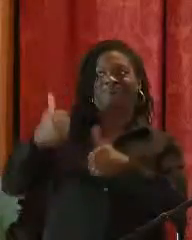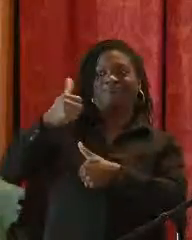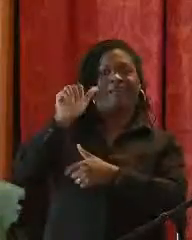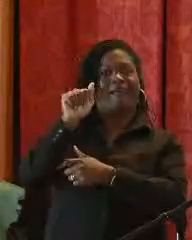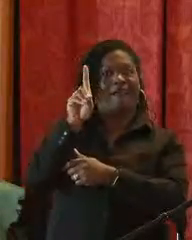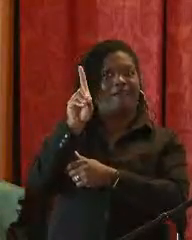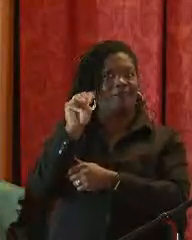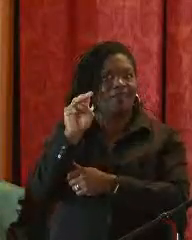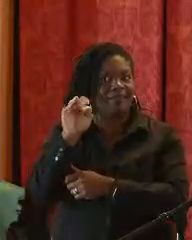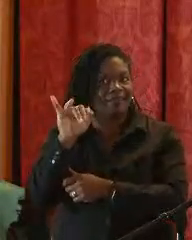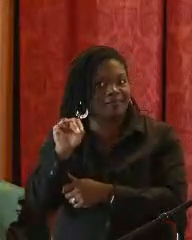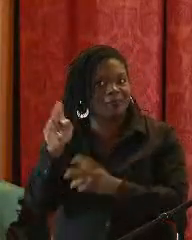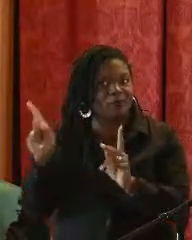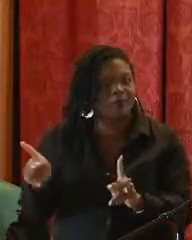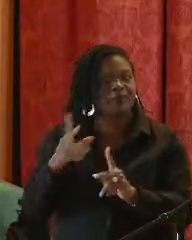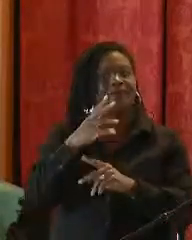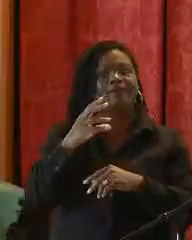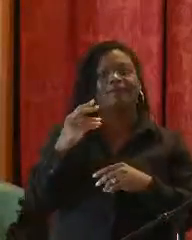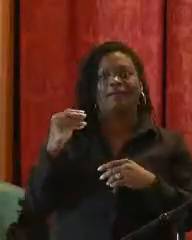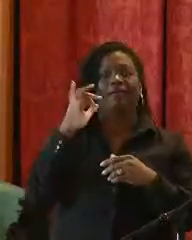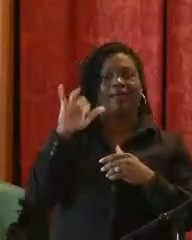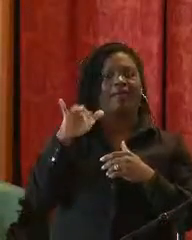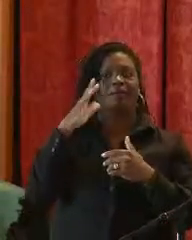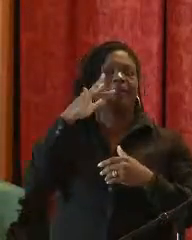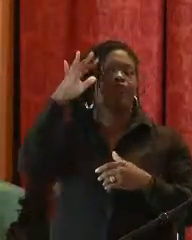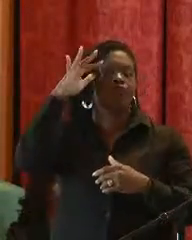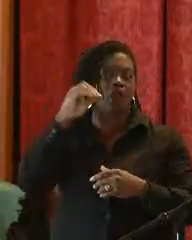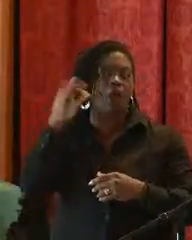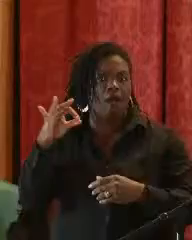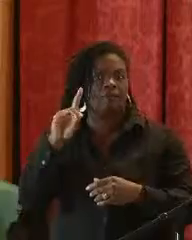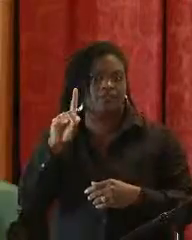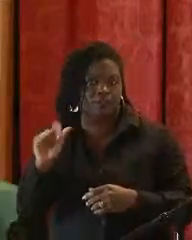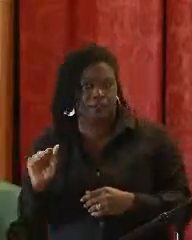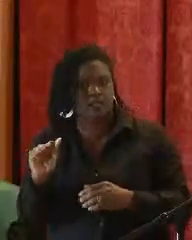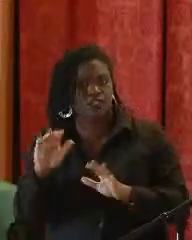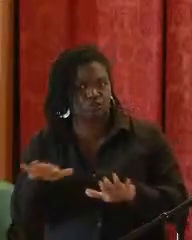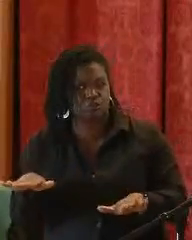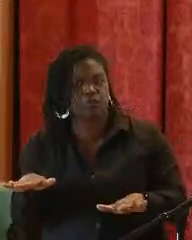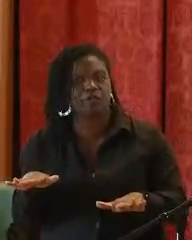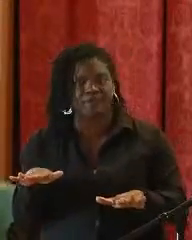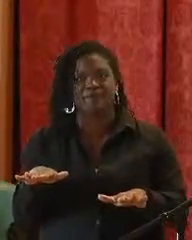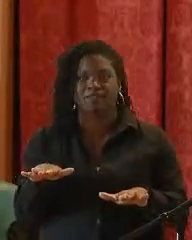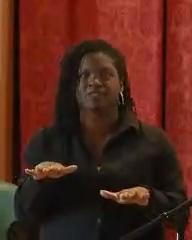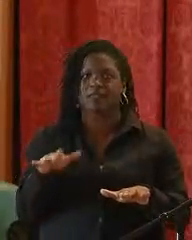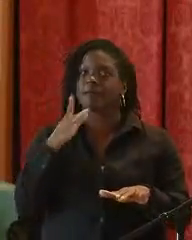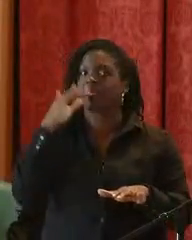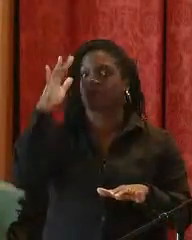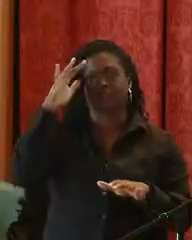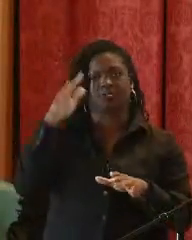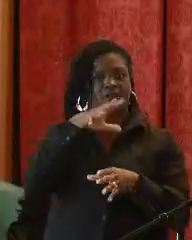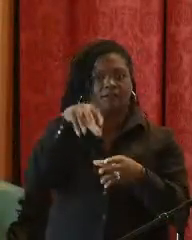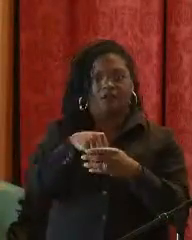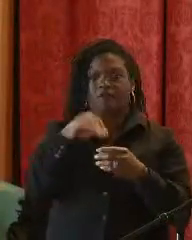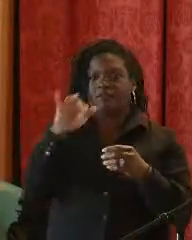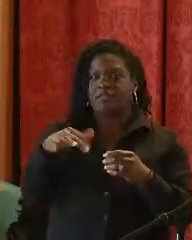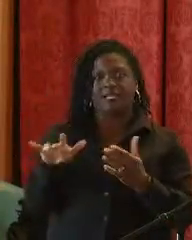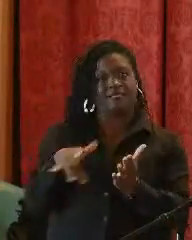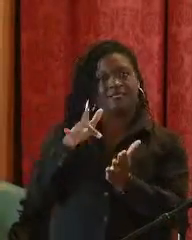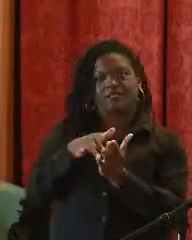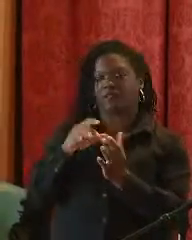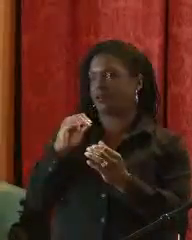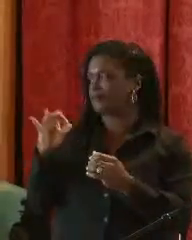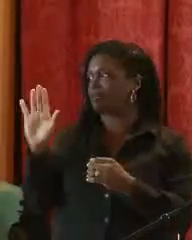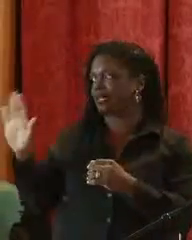thing has never changed. Our children have always been at the very center of whatever Charlie does.